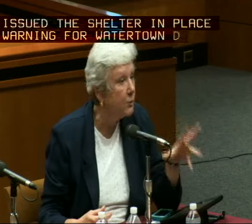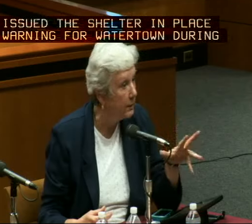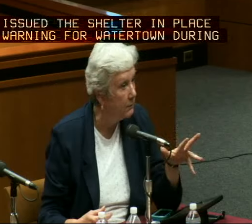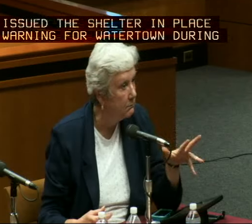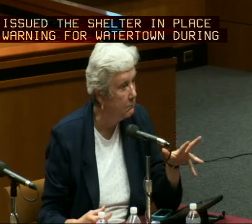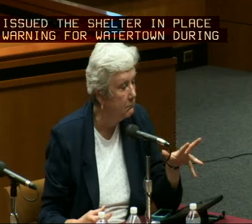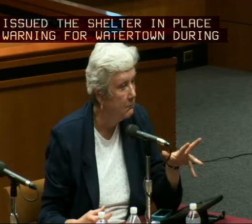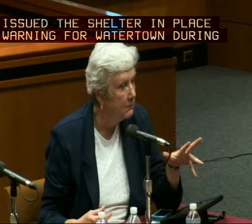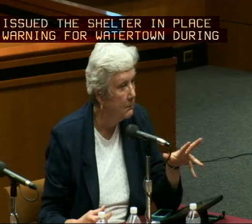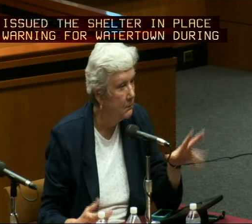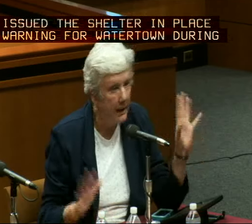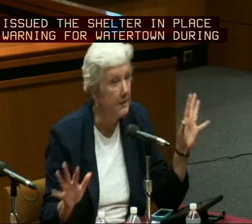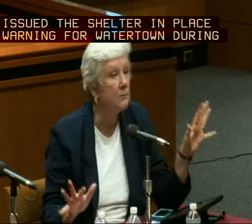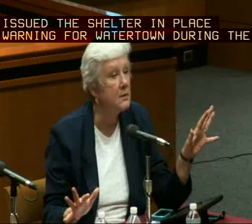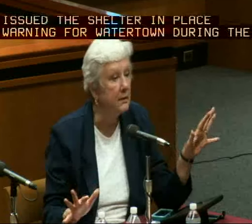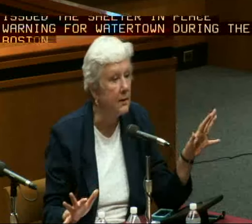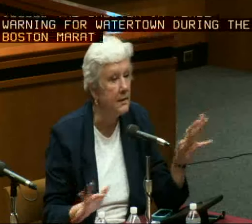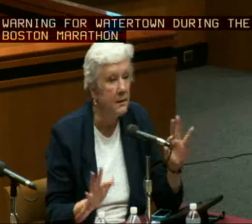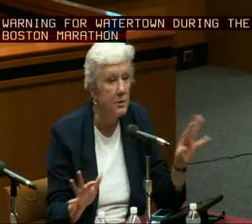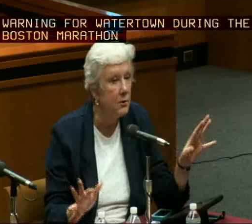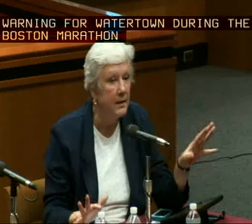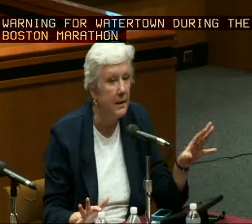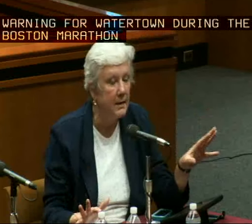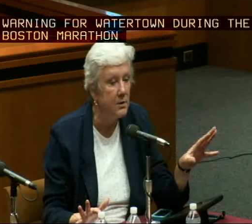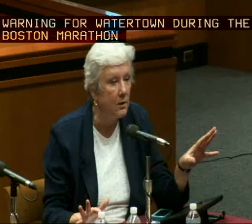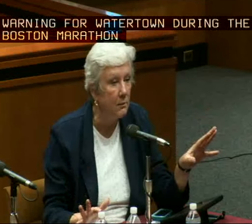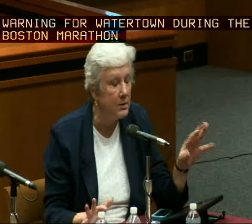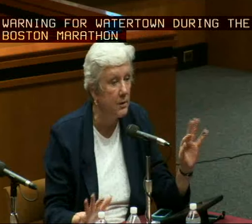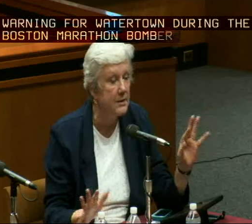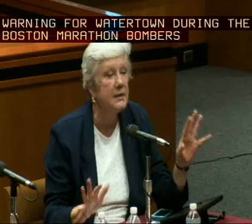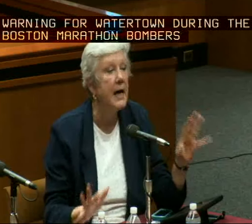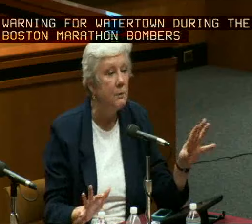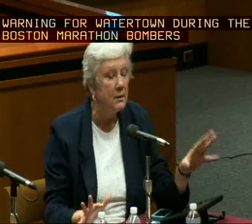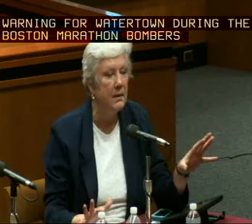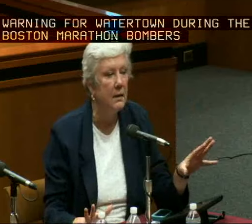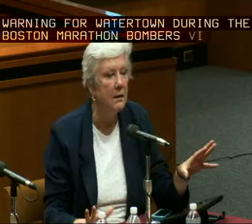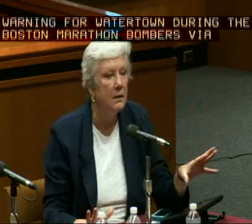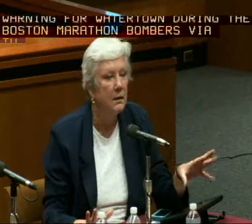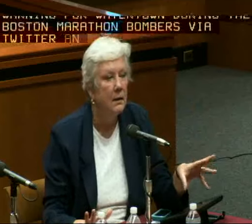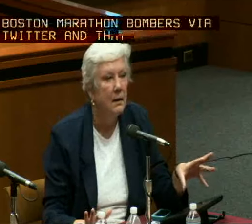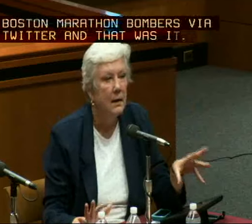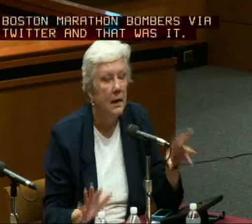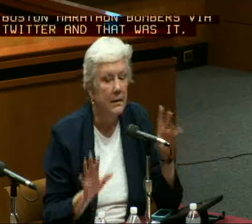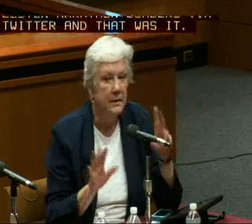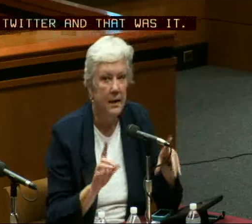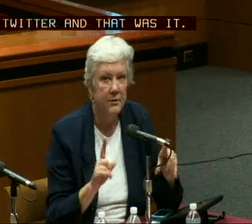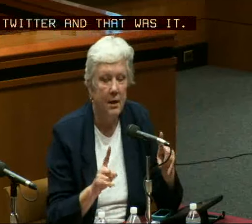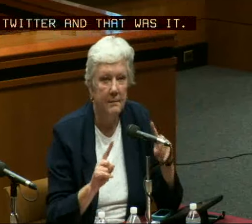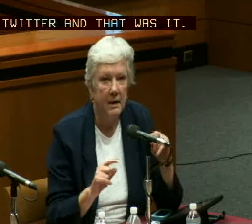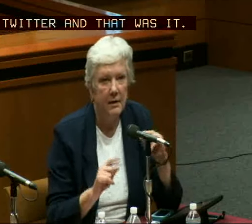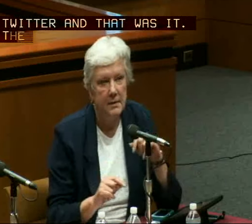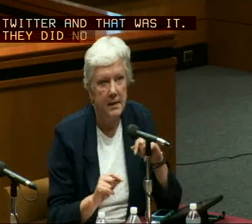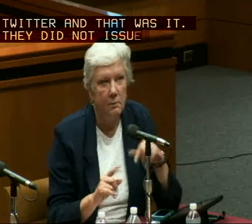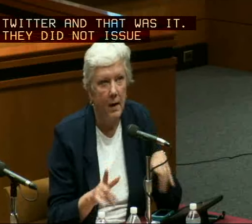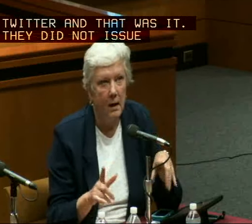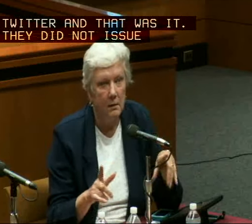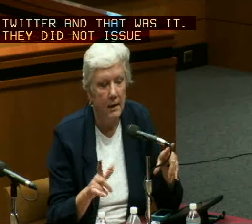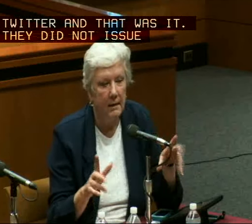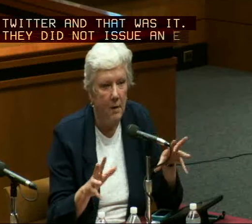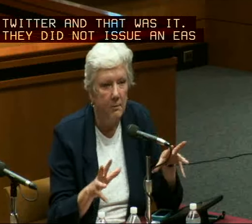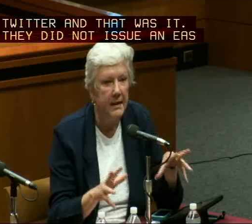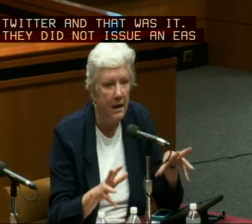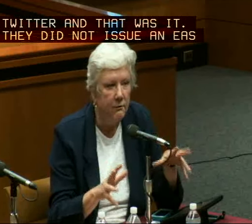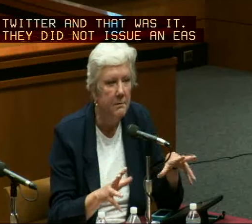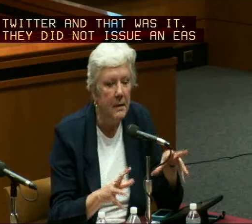by Twitter. And that was it. They didn't issue an EAS alert, which astounded me until I thought about it and said, well,